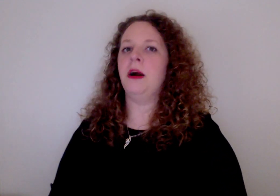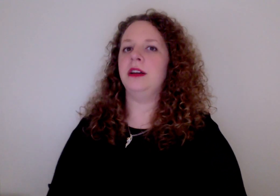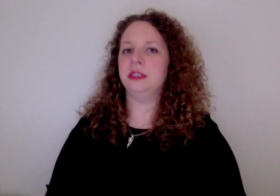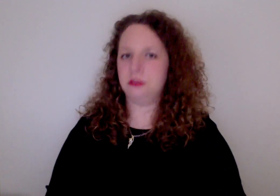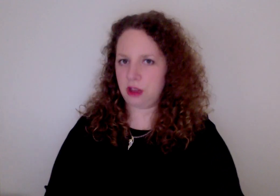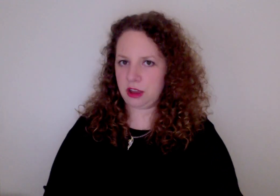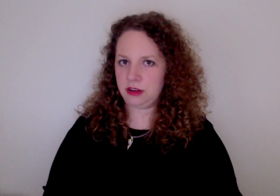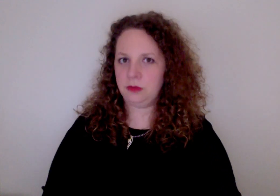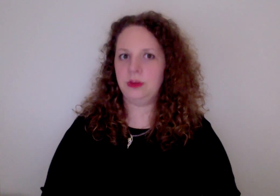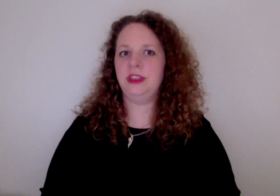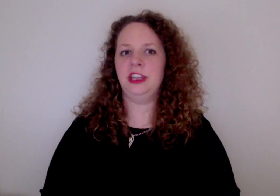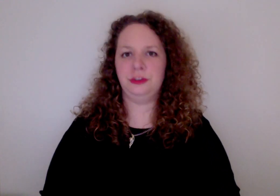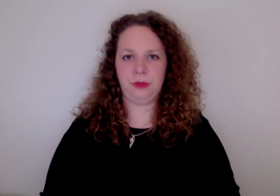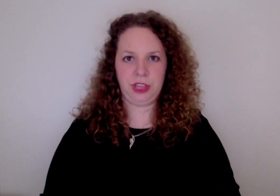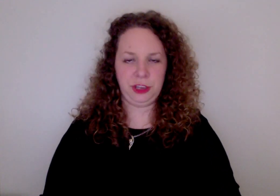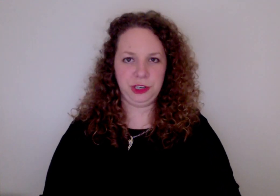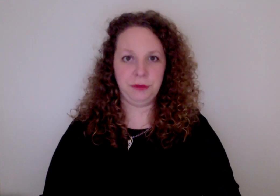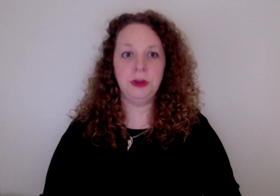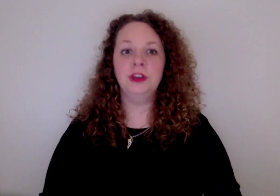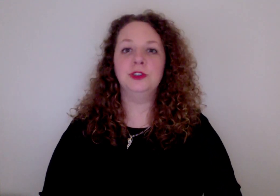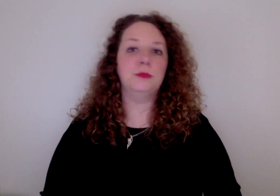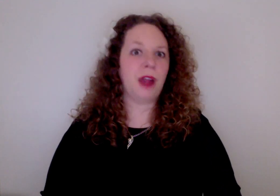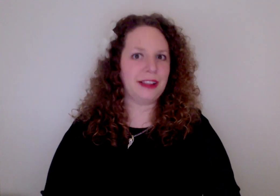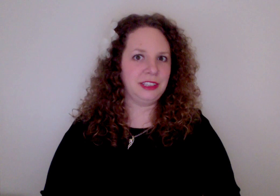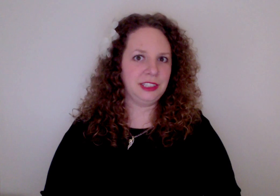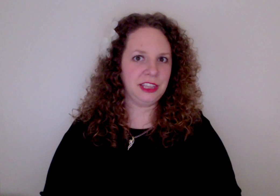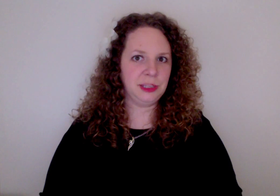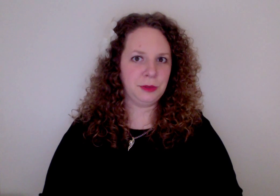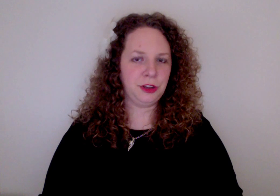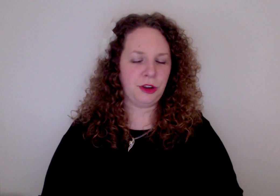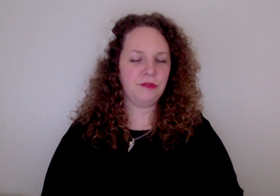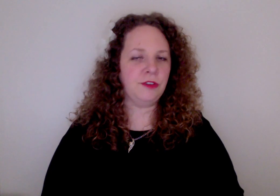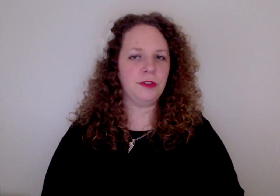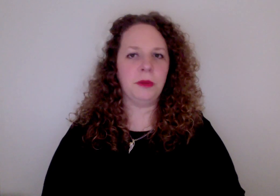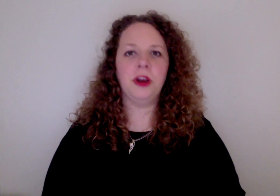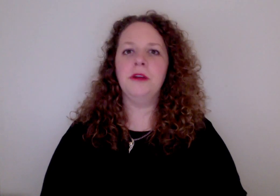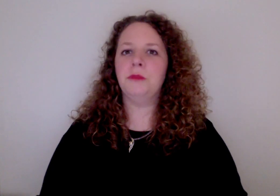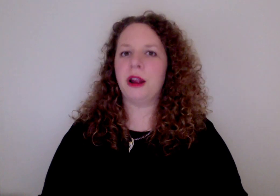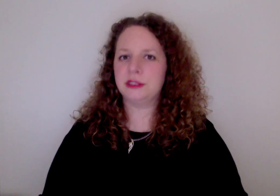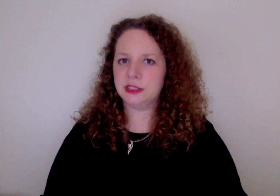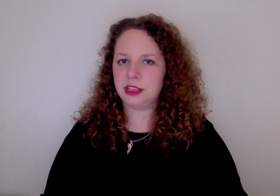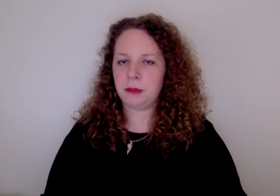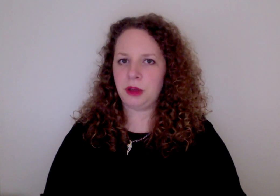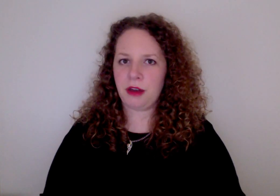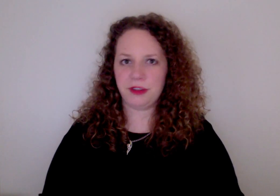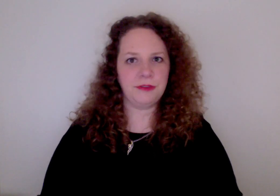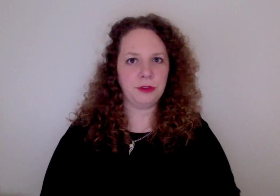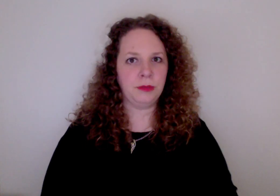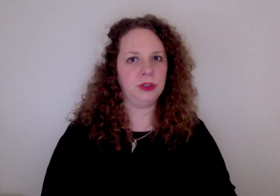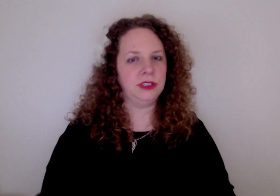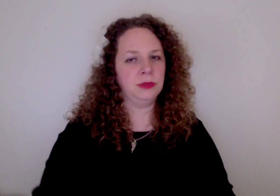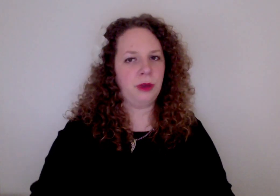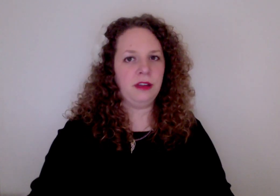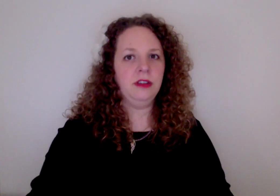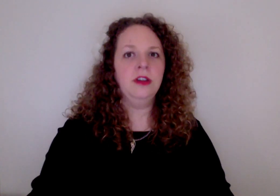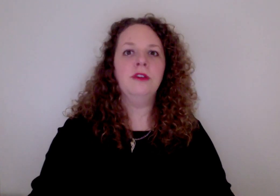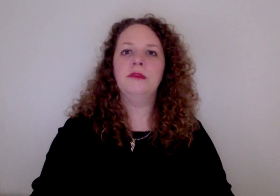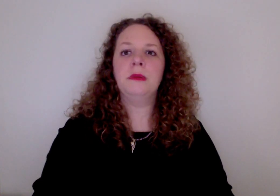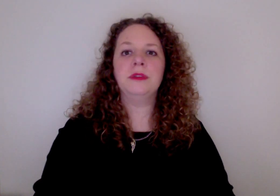pause and nod with each one that you do. So practice this with your own phone number. Practice a couple other phone numbers as well. Remember, the